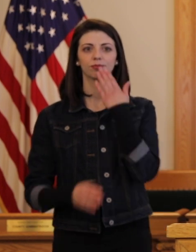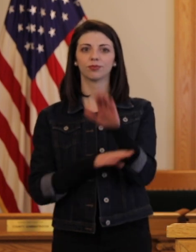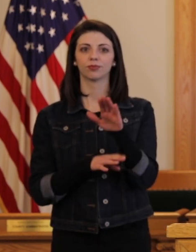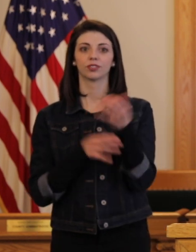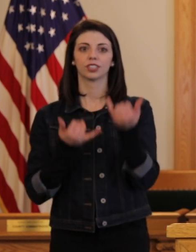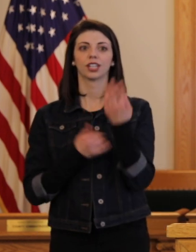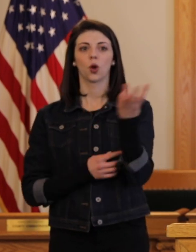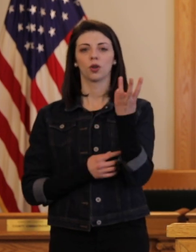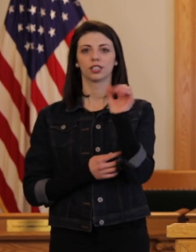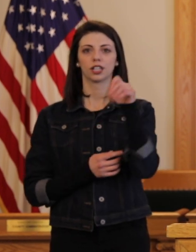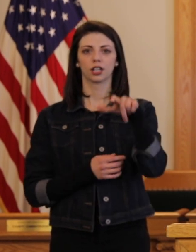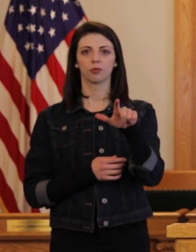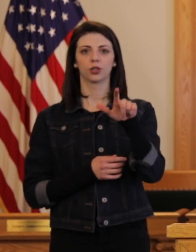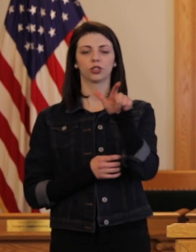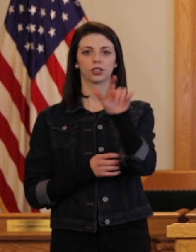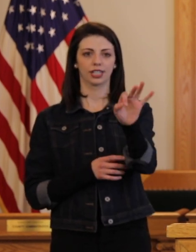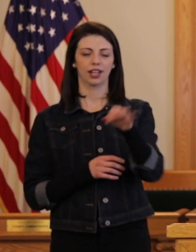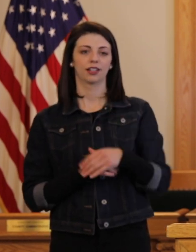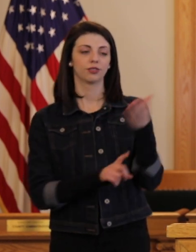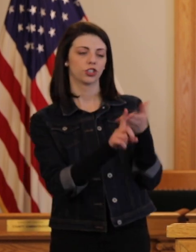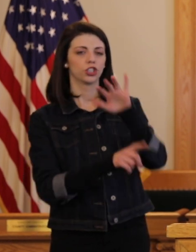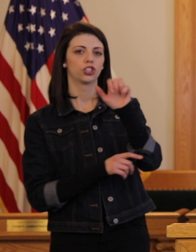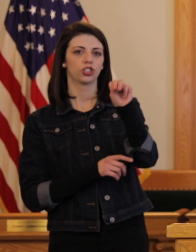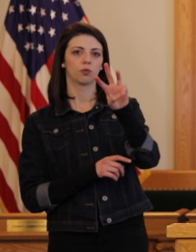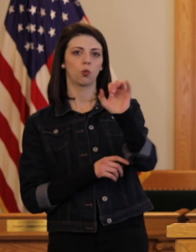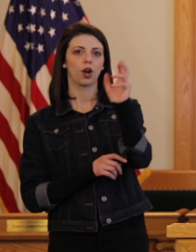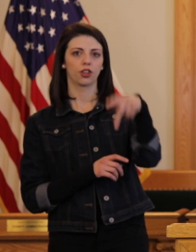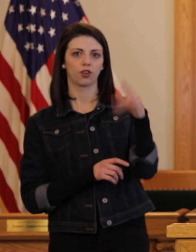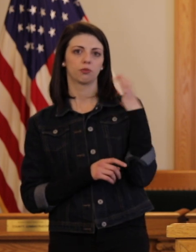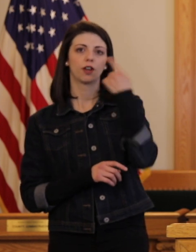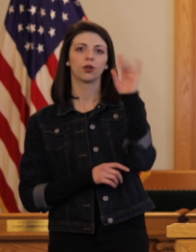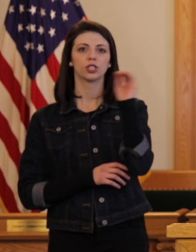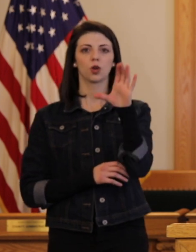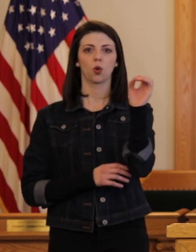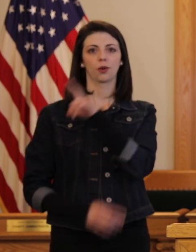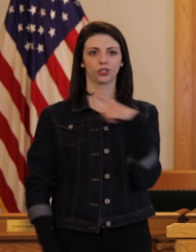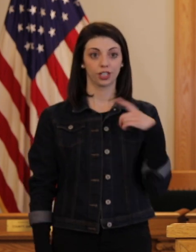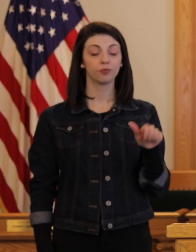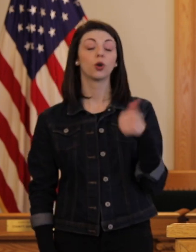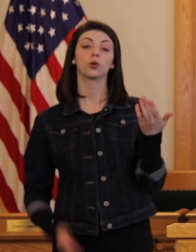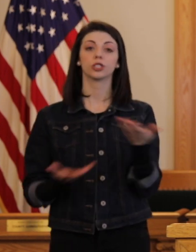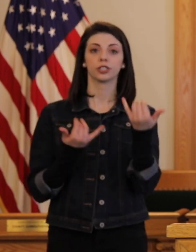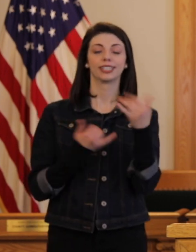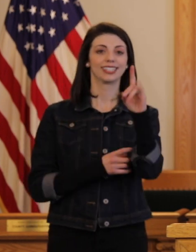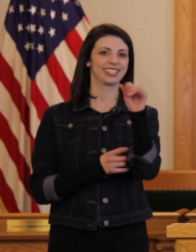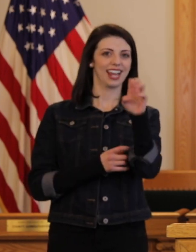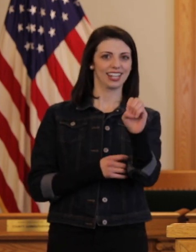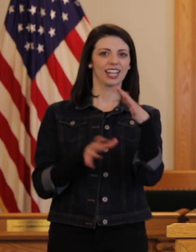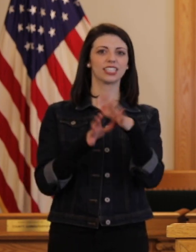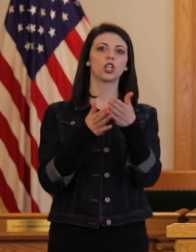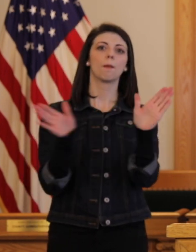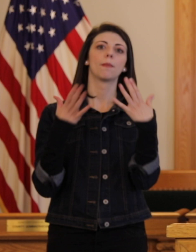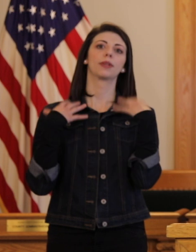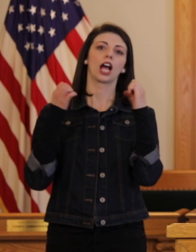Good afternoon. Today is Wednesday, April 29th. I'm Jim Weatherup, Chairman of the Oswego County Legislature. With me today are Diane Oldenburg, Senior Public